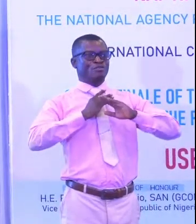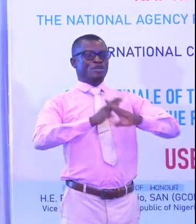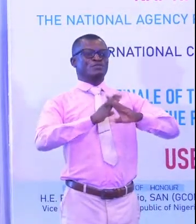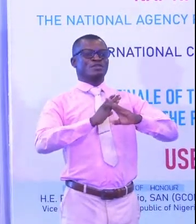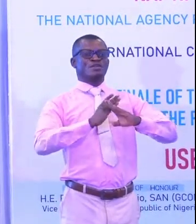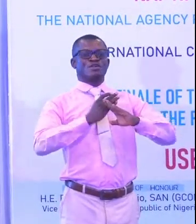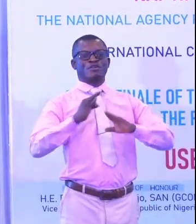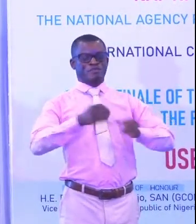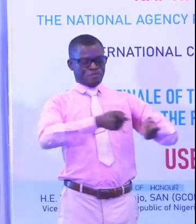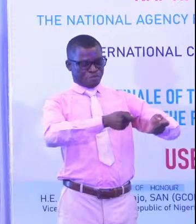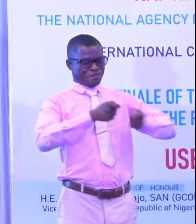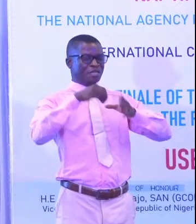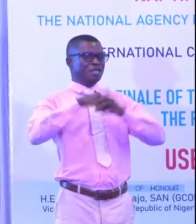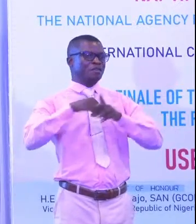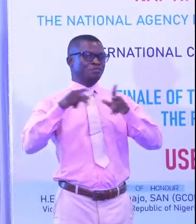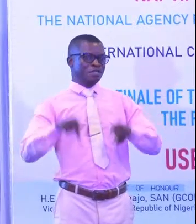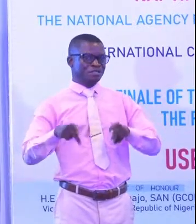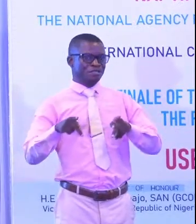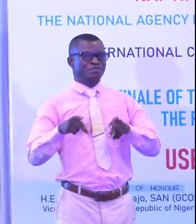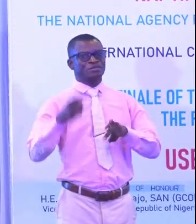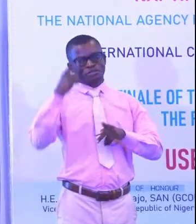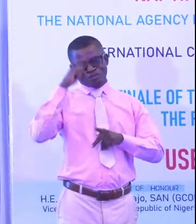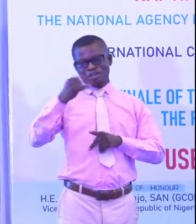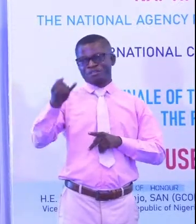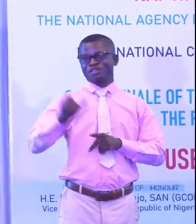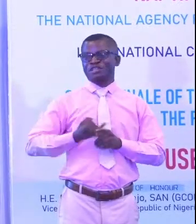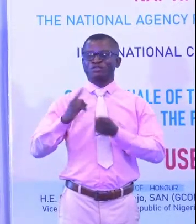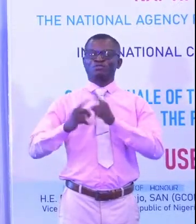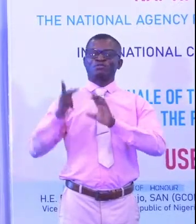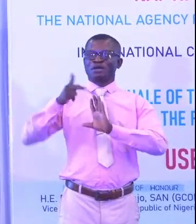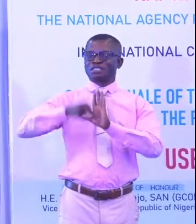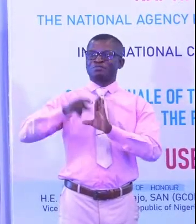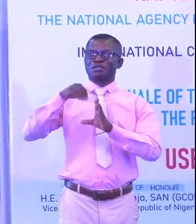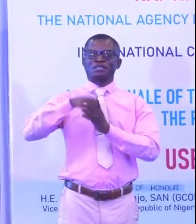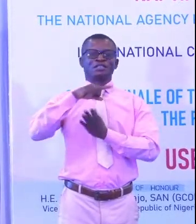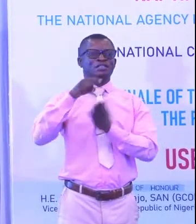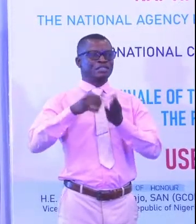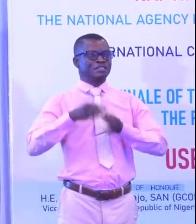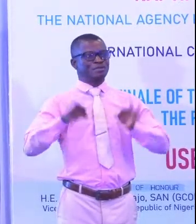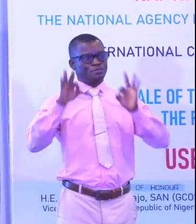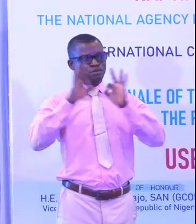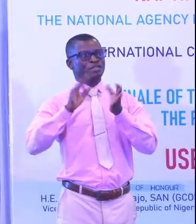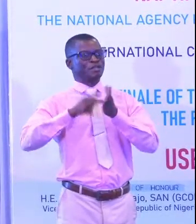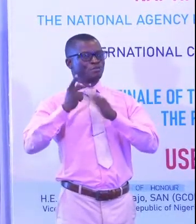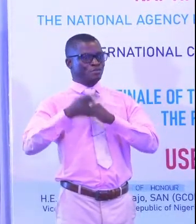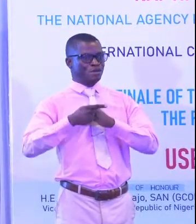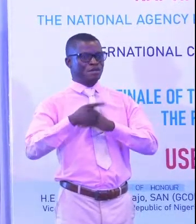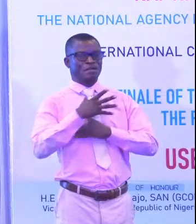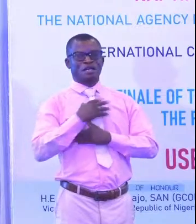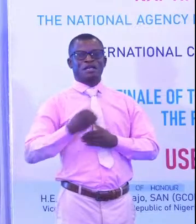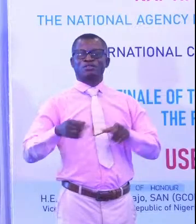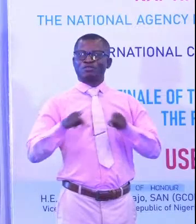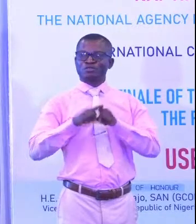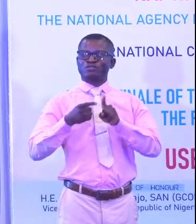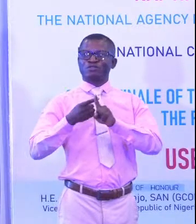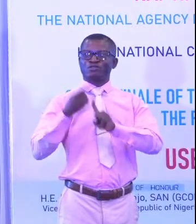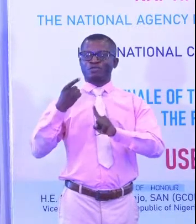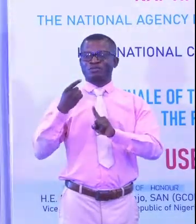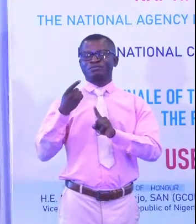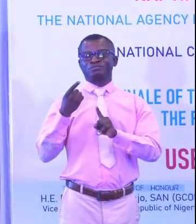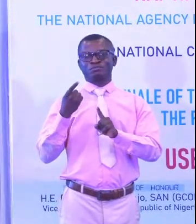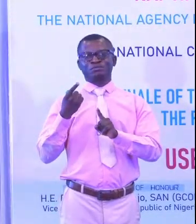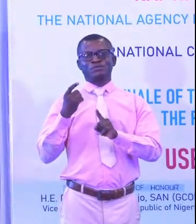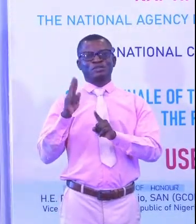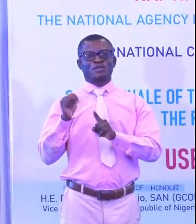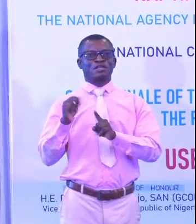in Persons for the invitation to participate in this important event. And allow me also on behalf of the UN